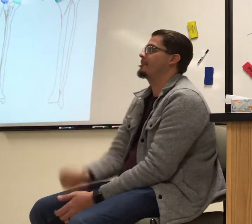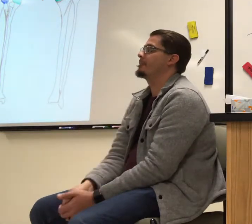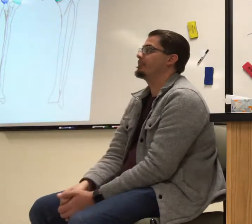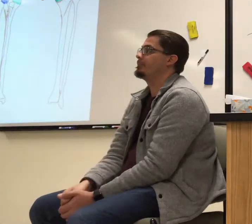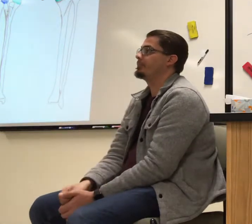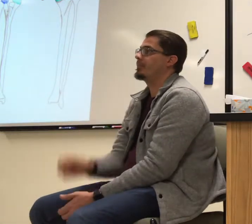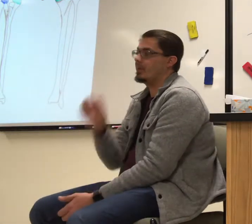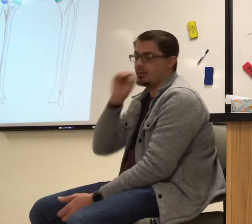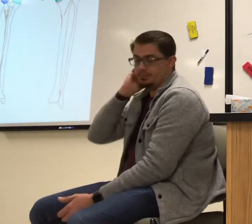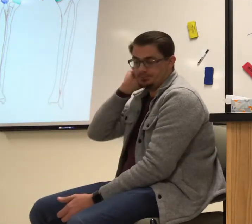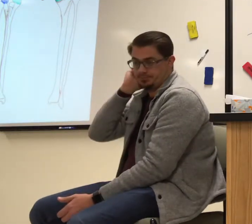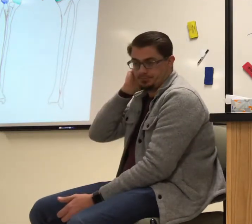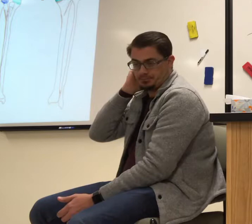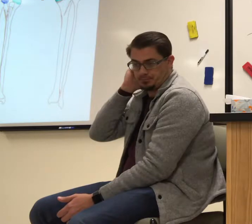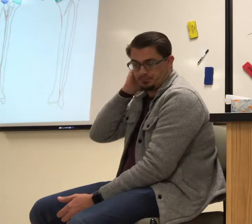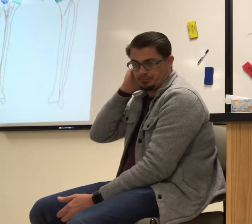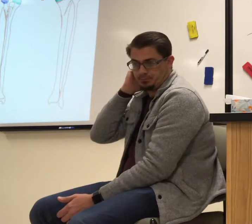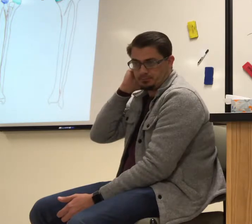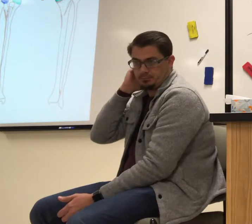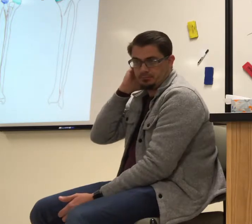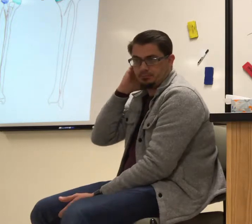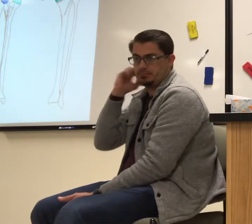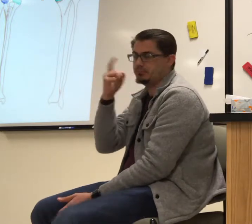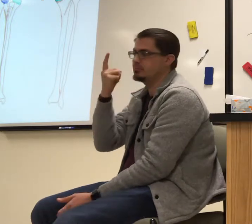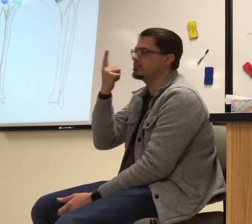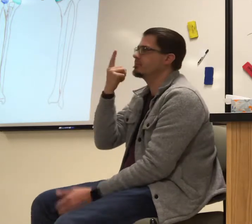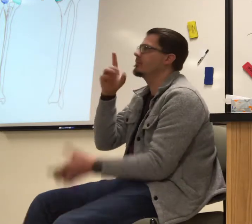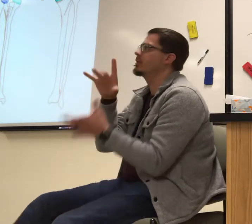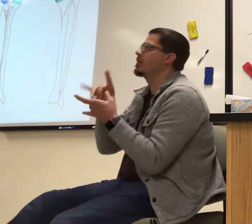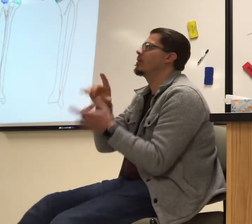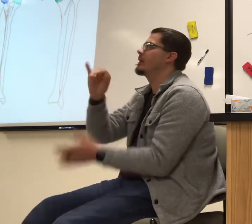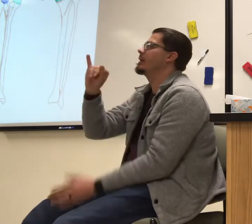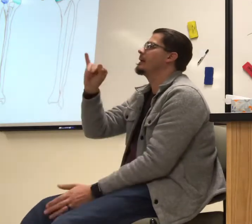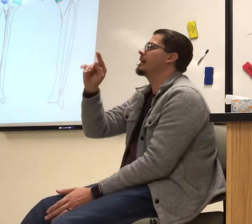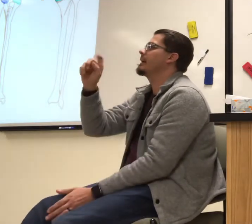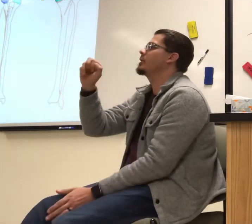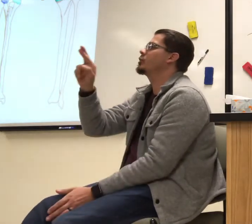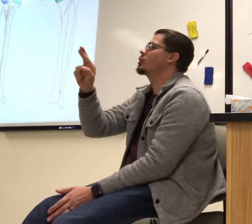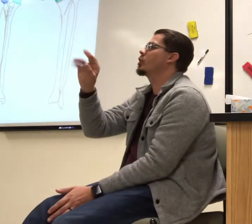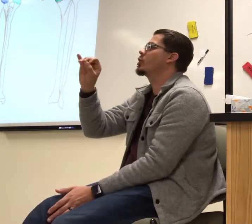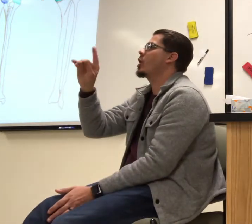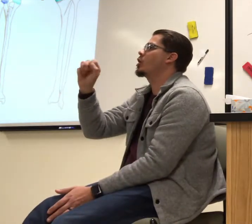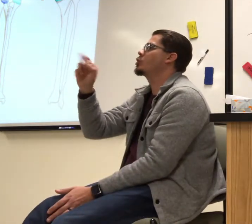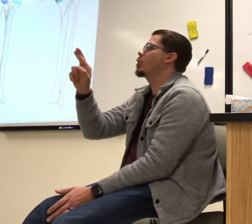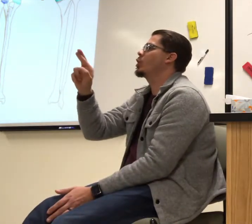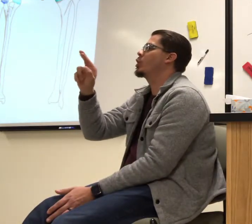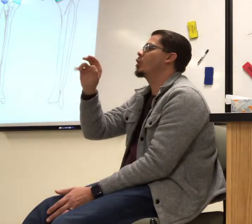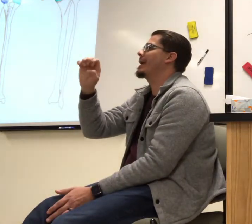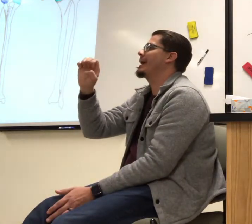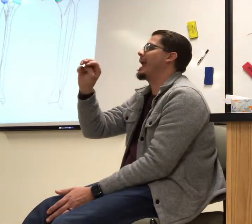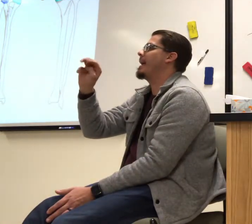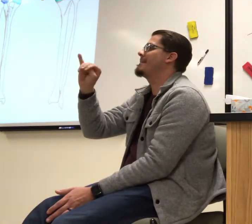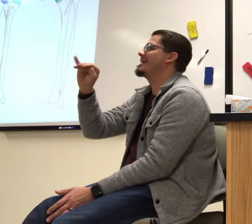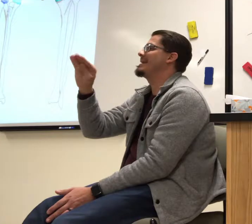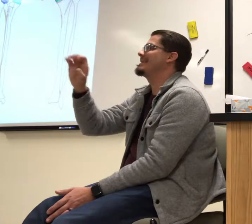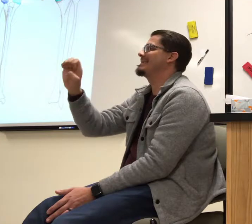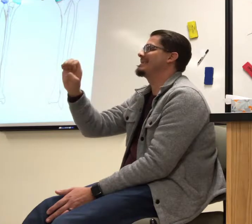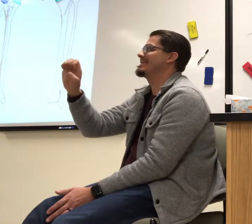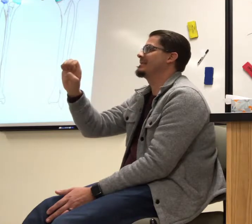Now, there's something called intercondylar eminence. I already noted it for you. I'll just list it